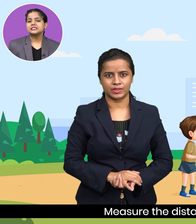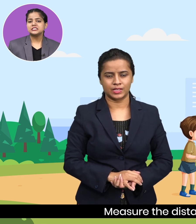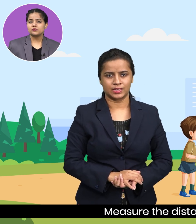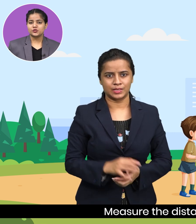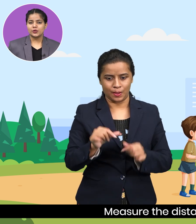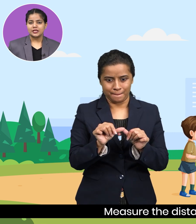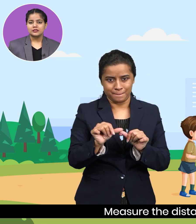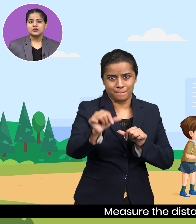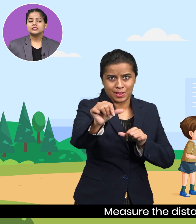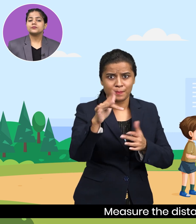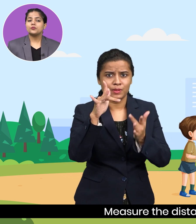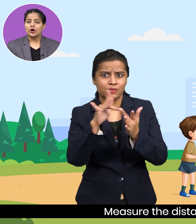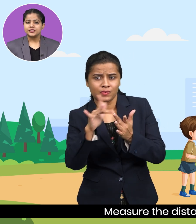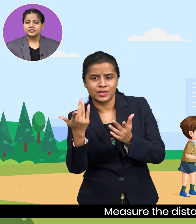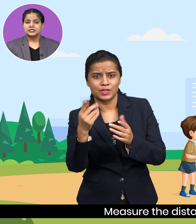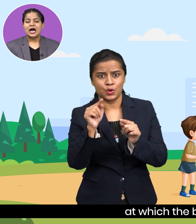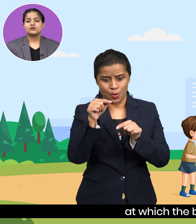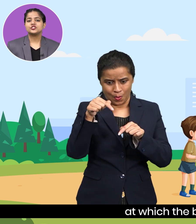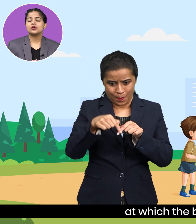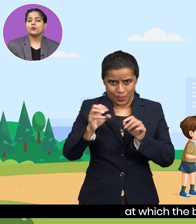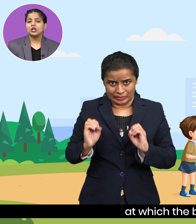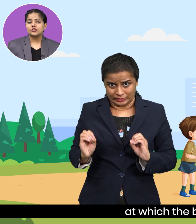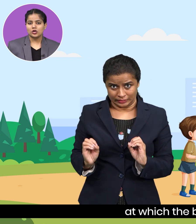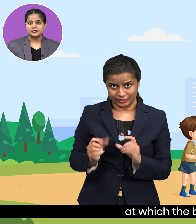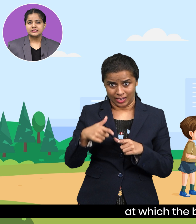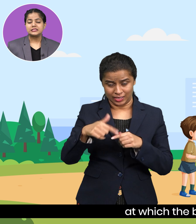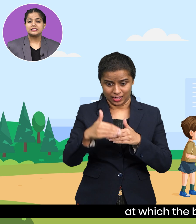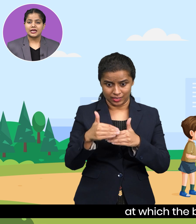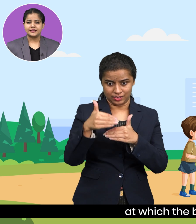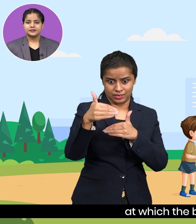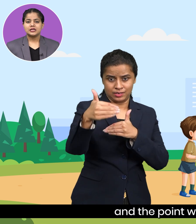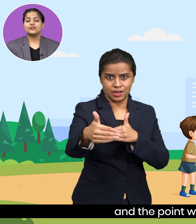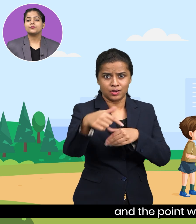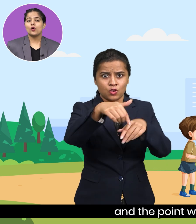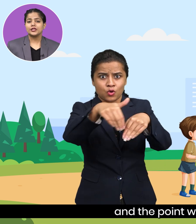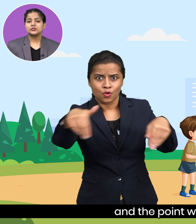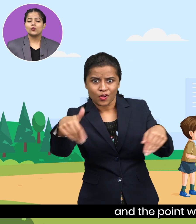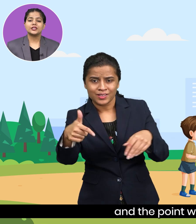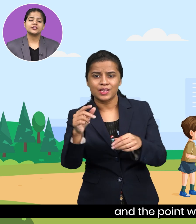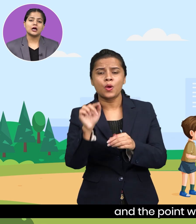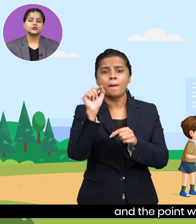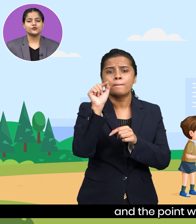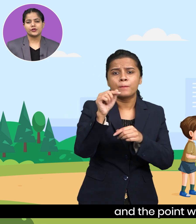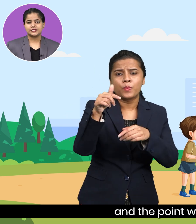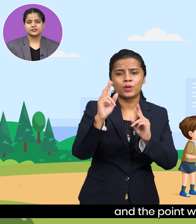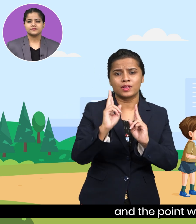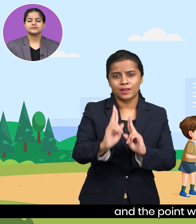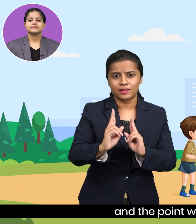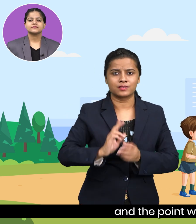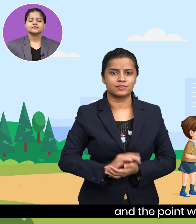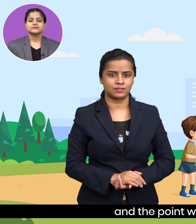Measure the distance between the point at which the ball crosses the line and the point where it comes to